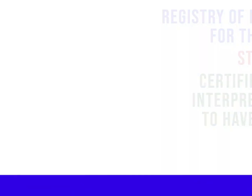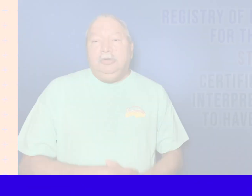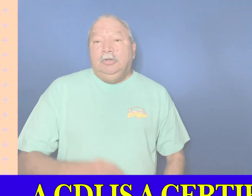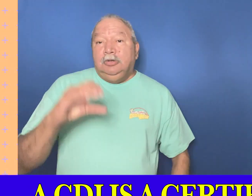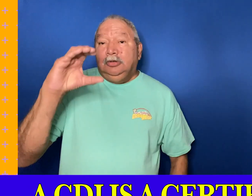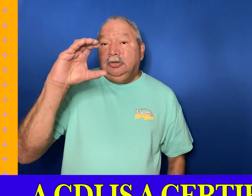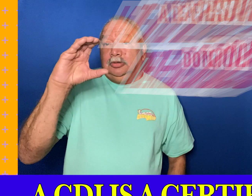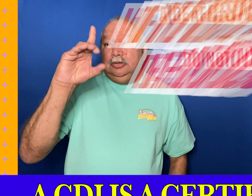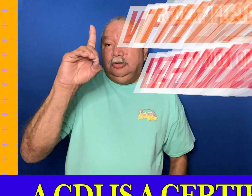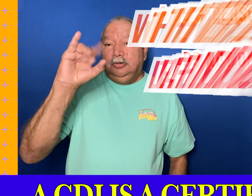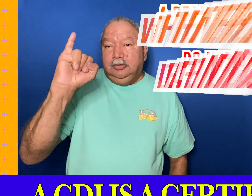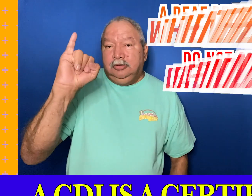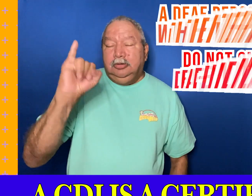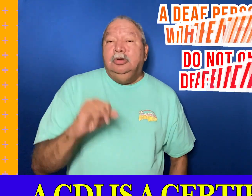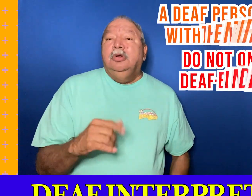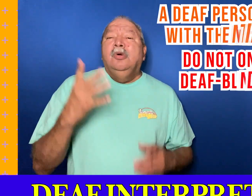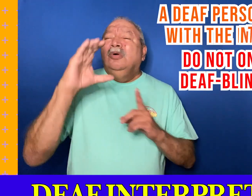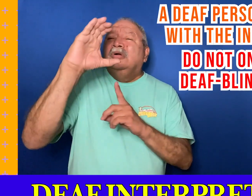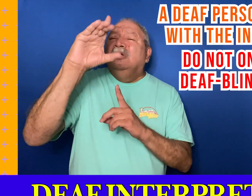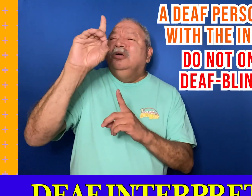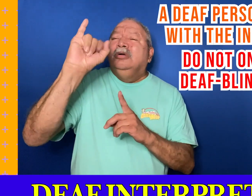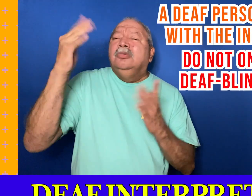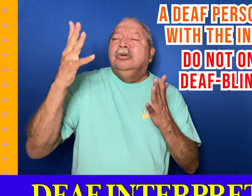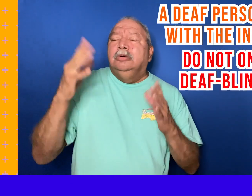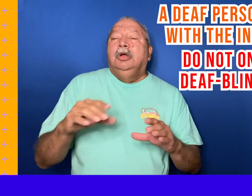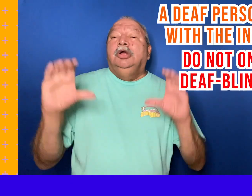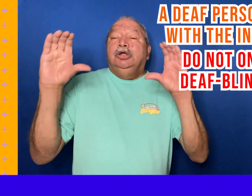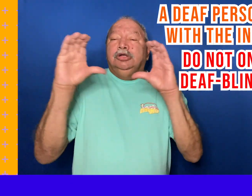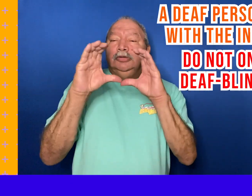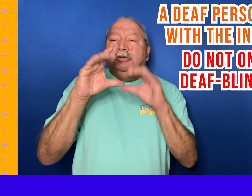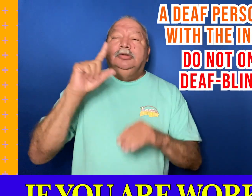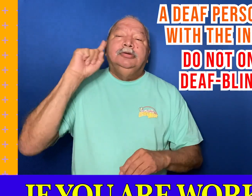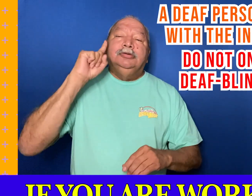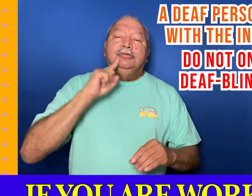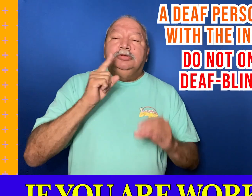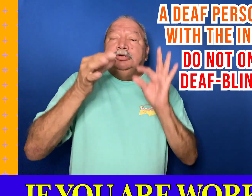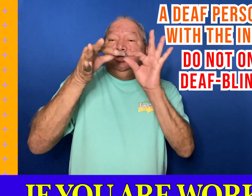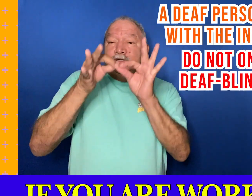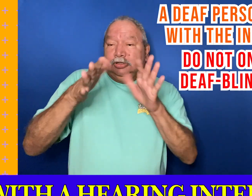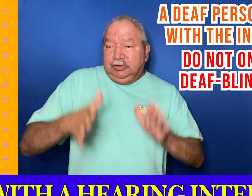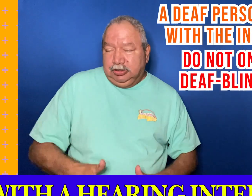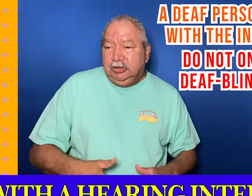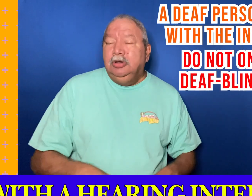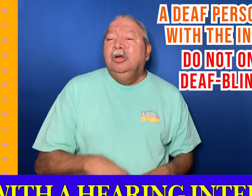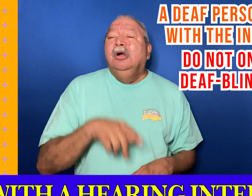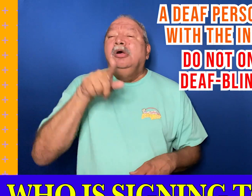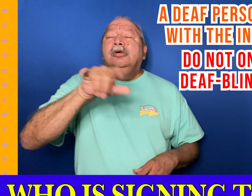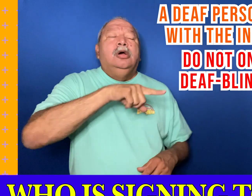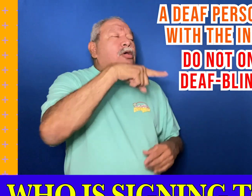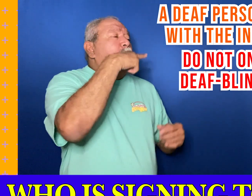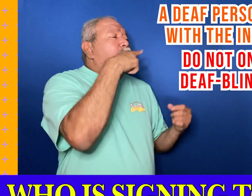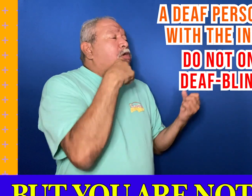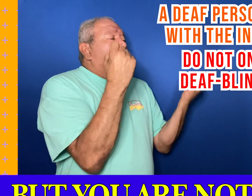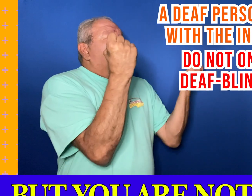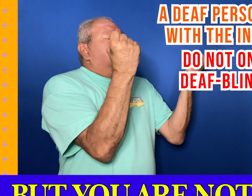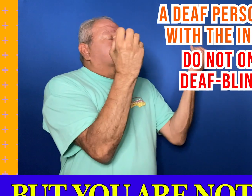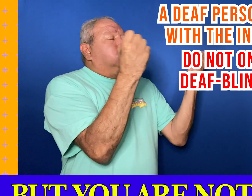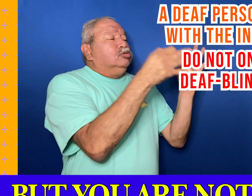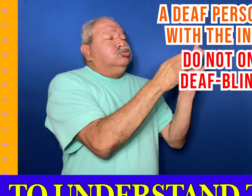A CDI is a Certified Deaf Interpreter. If you're working with a hearing interpreter who is signing to you but you're not